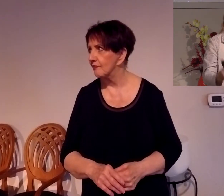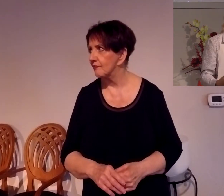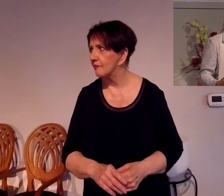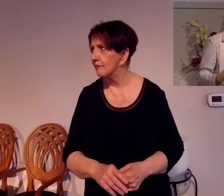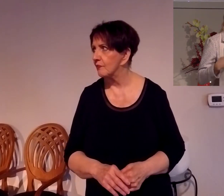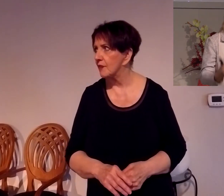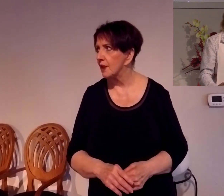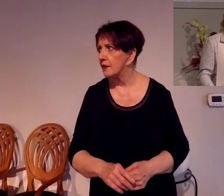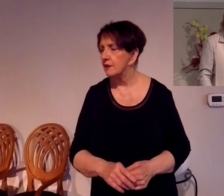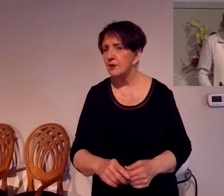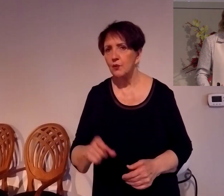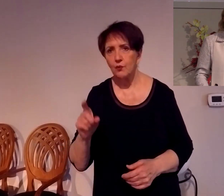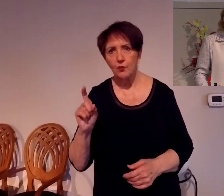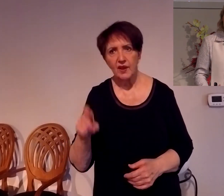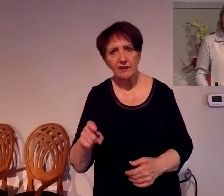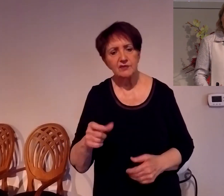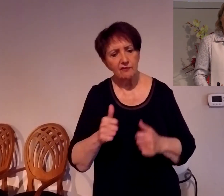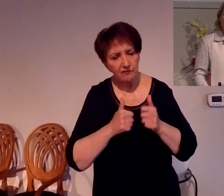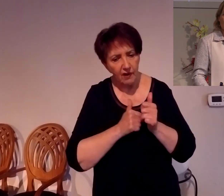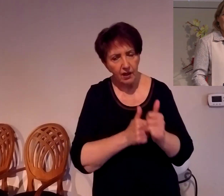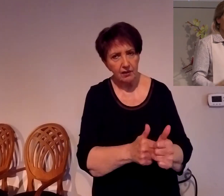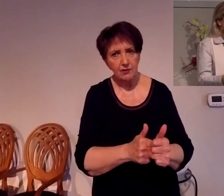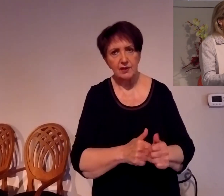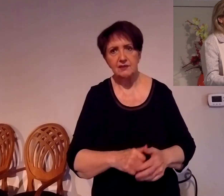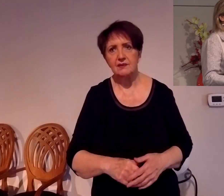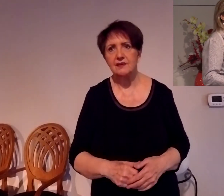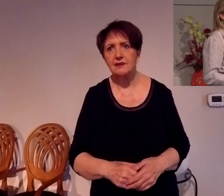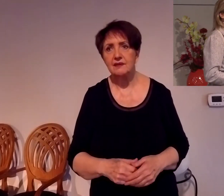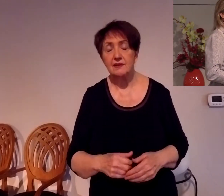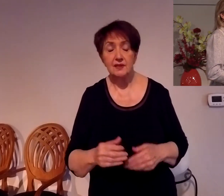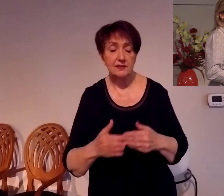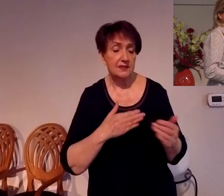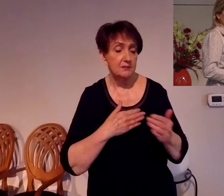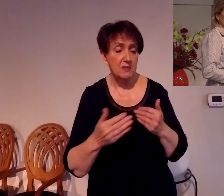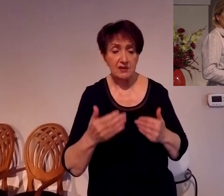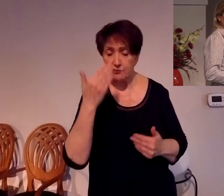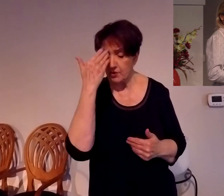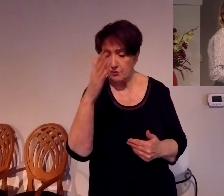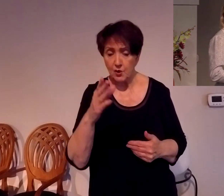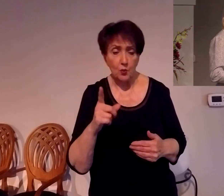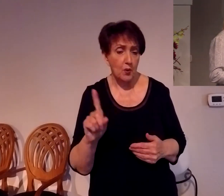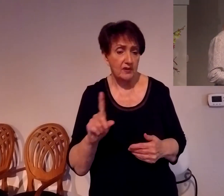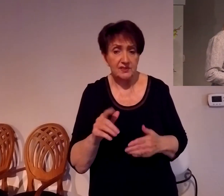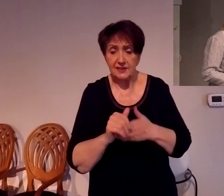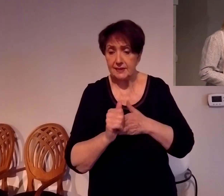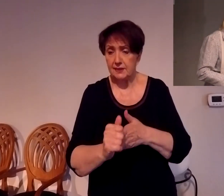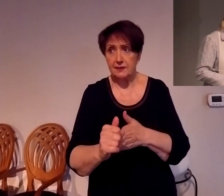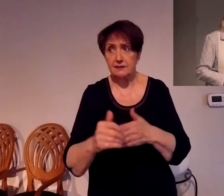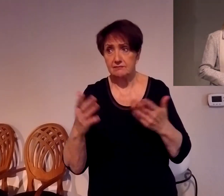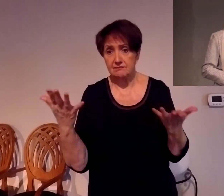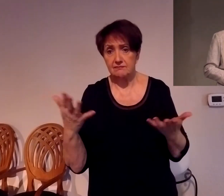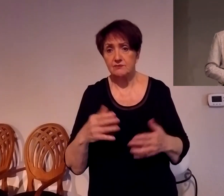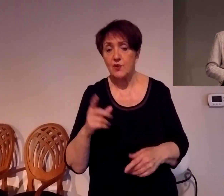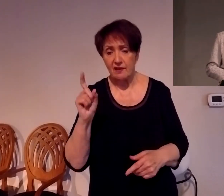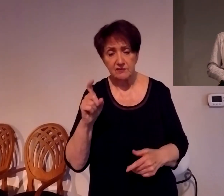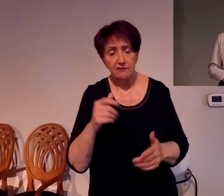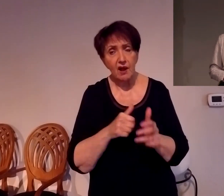But we gotta follow it, even if we don't know where it's going to lead us.